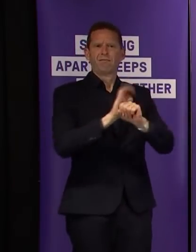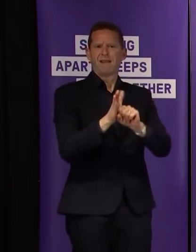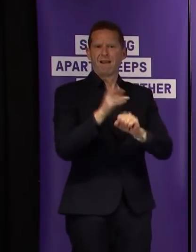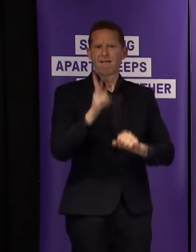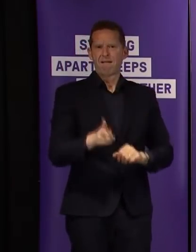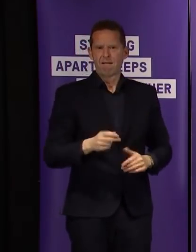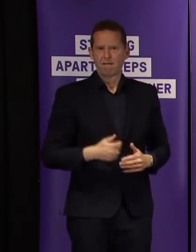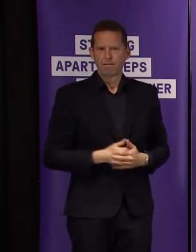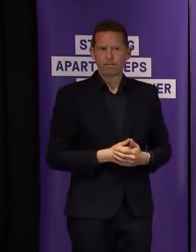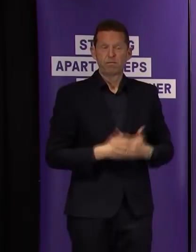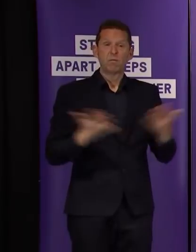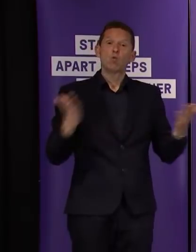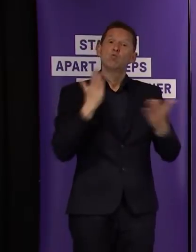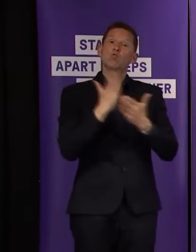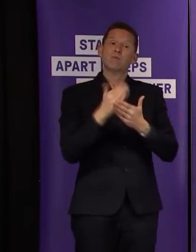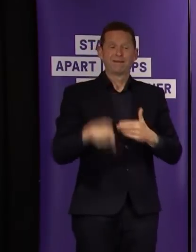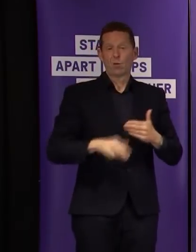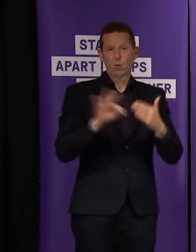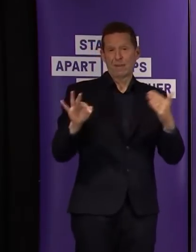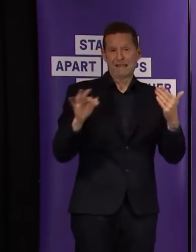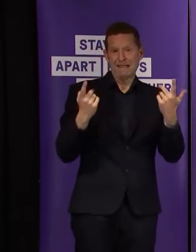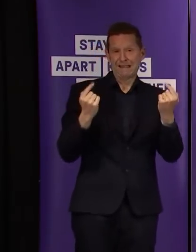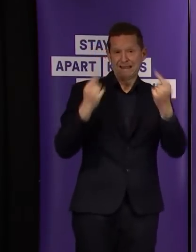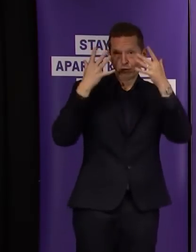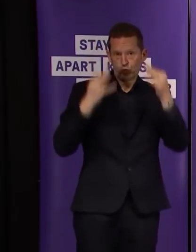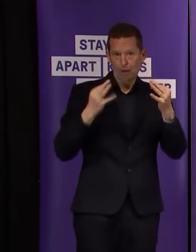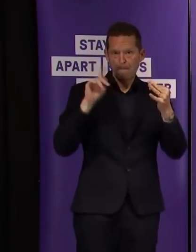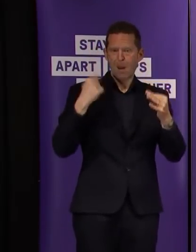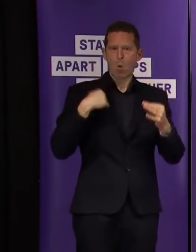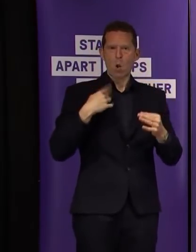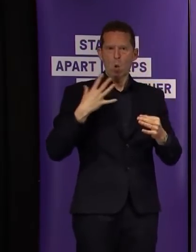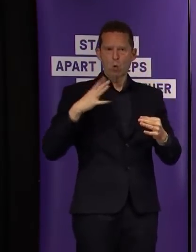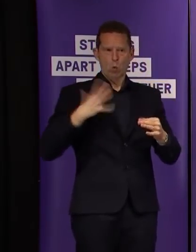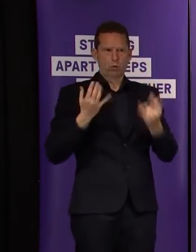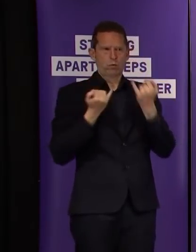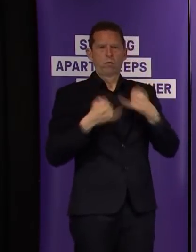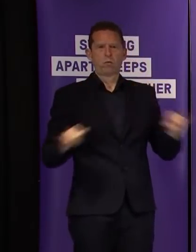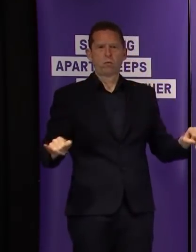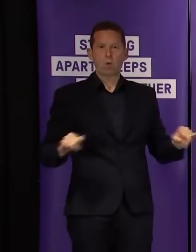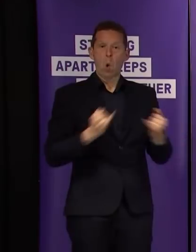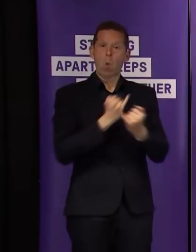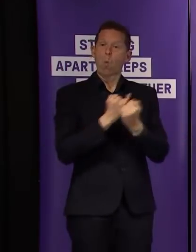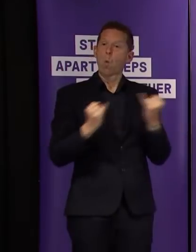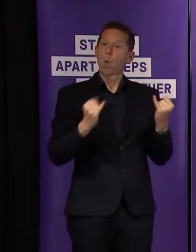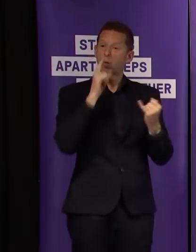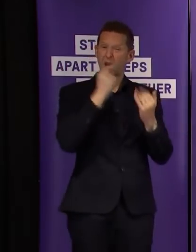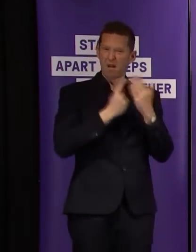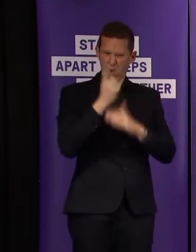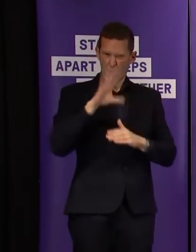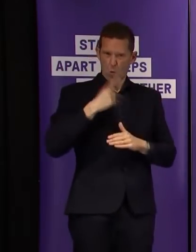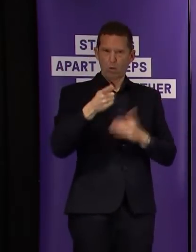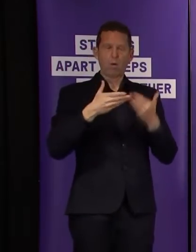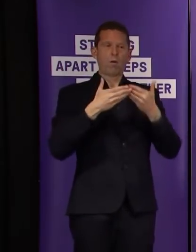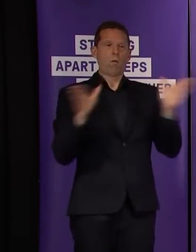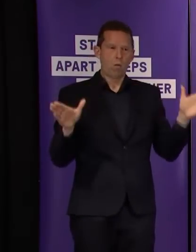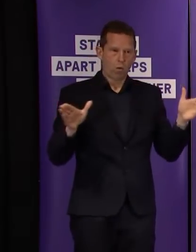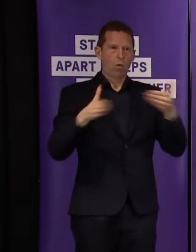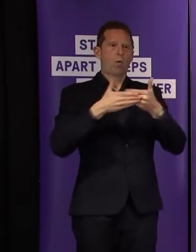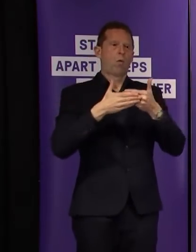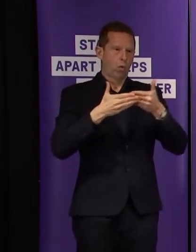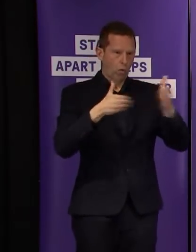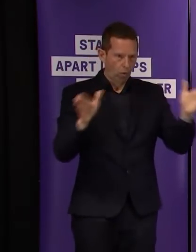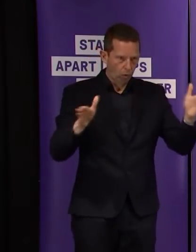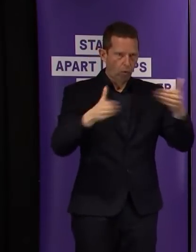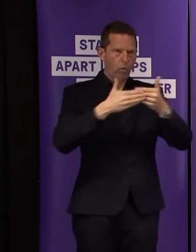So there are no easy choices here, but this is one that we don't want to make. The worst outcome for everyone is the need to have repeated lockdowns with